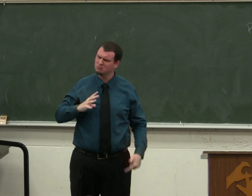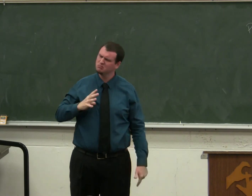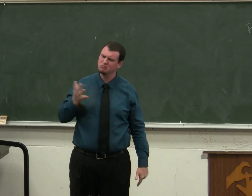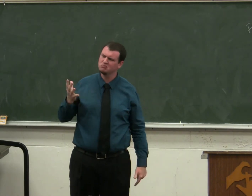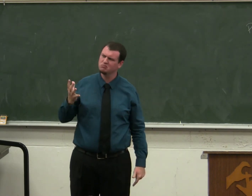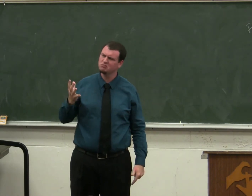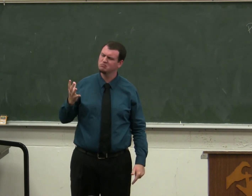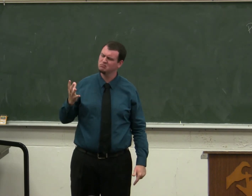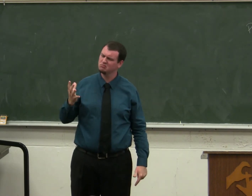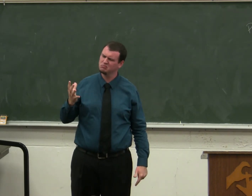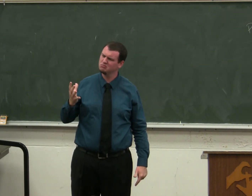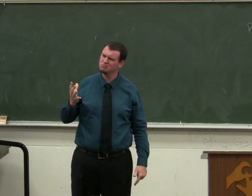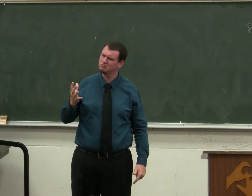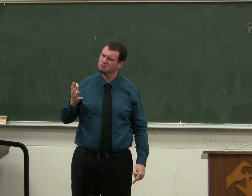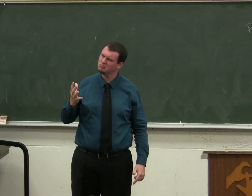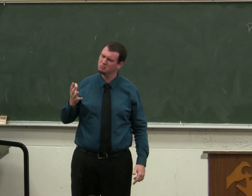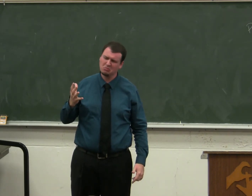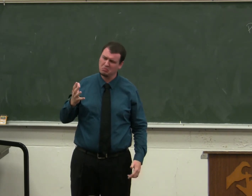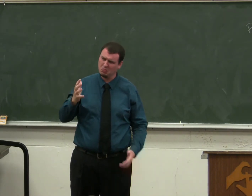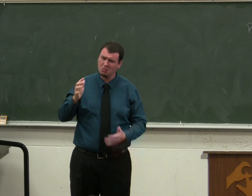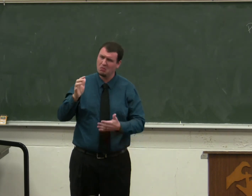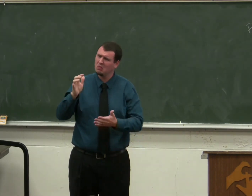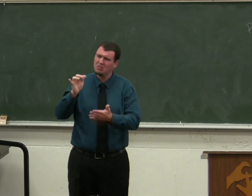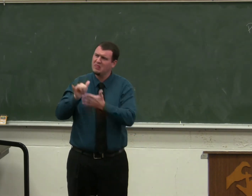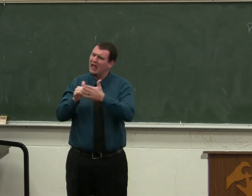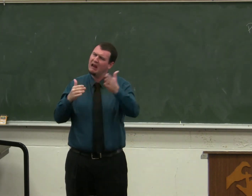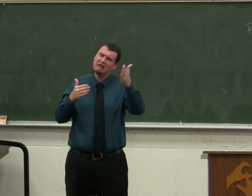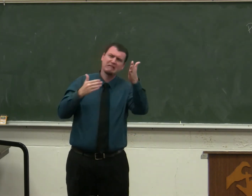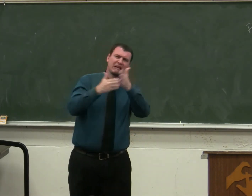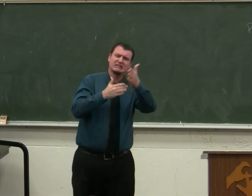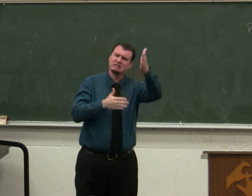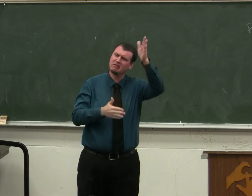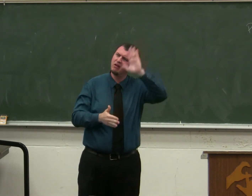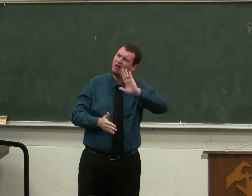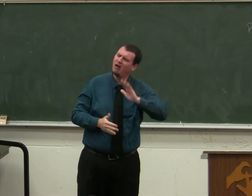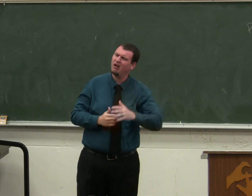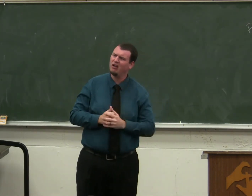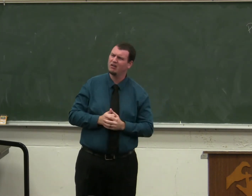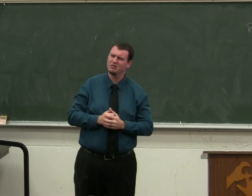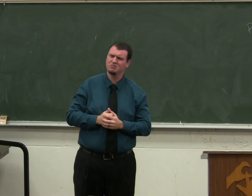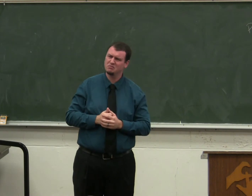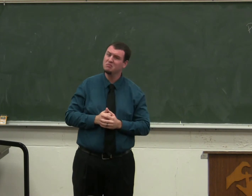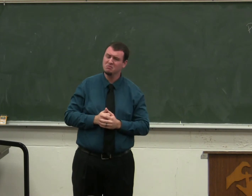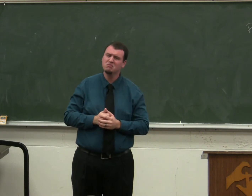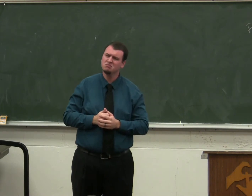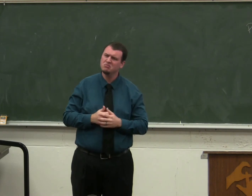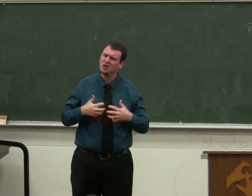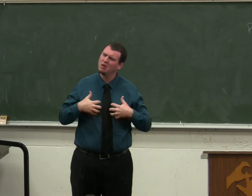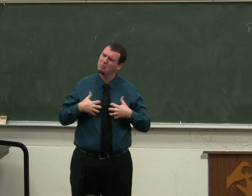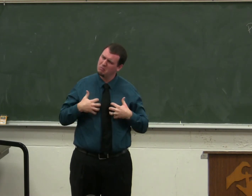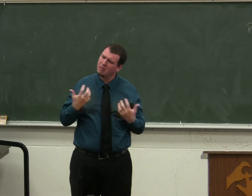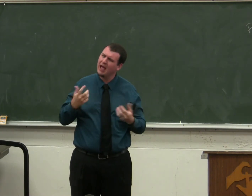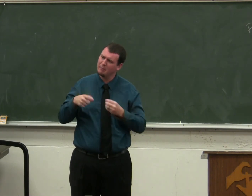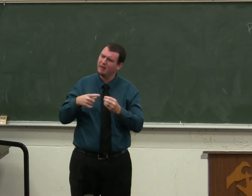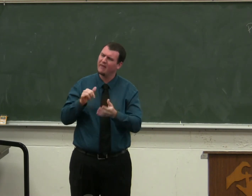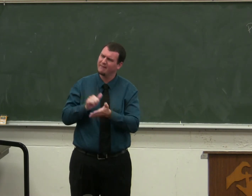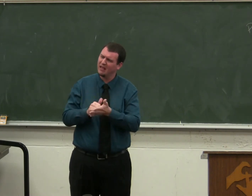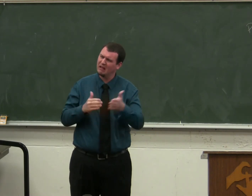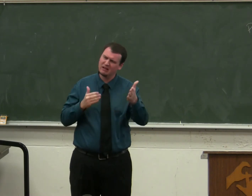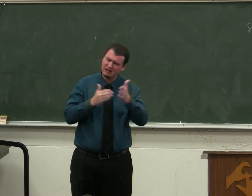and you think, oh, I don't like that. I don't agree with that. That's against God. I am